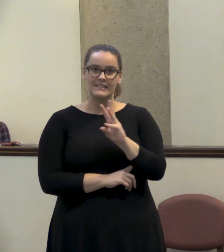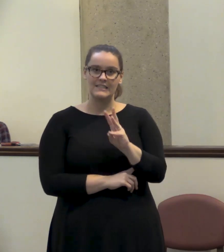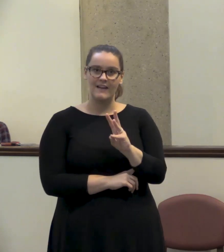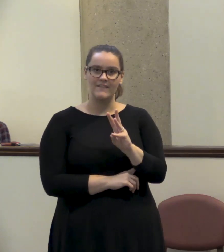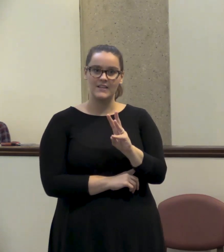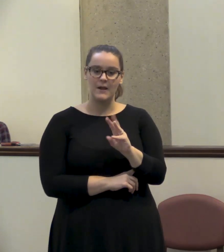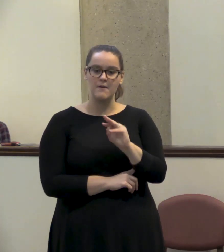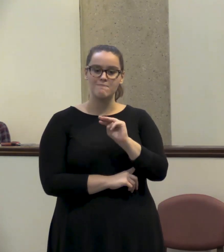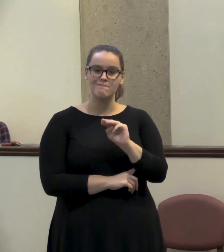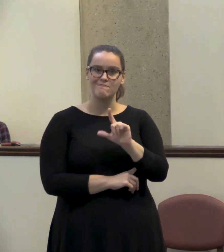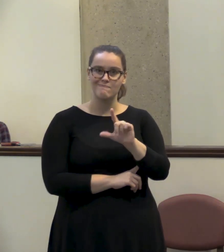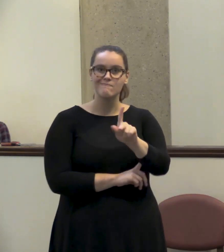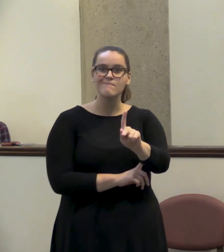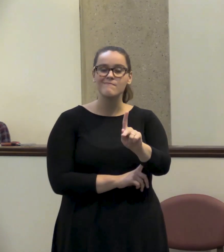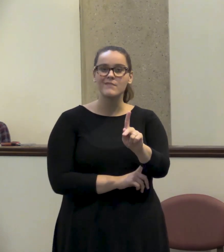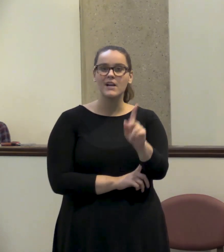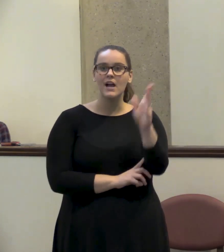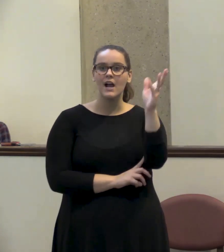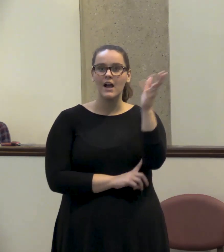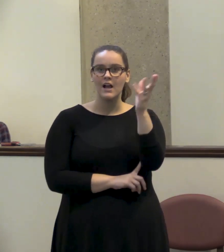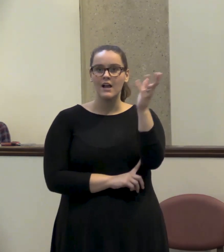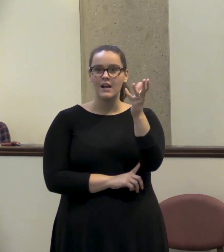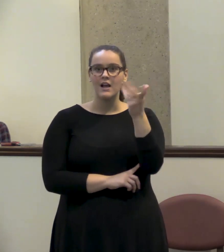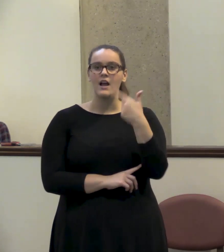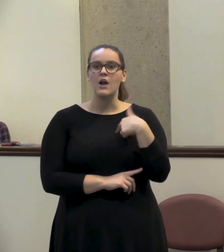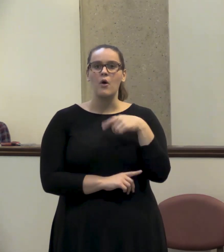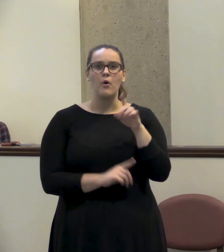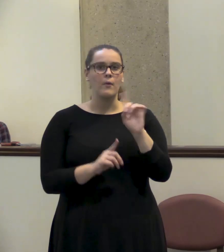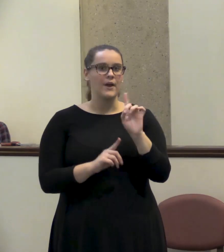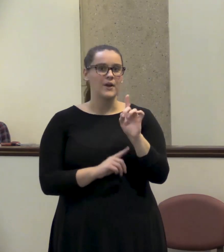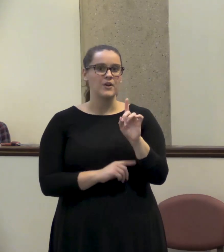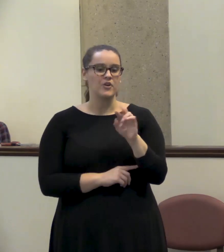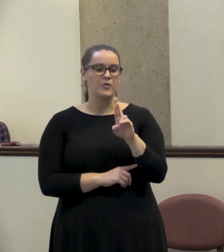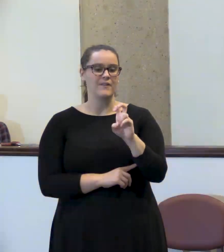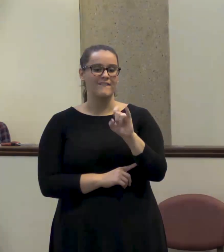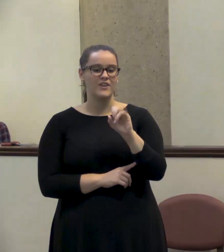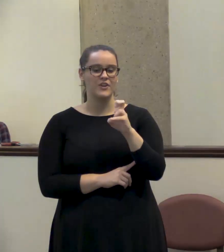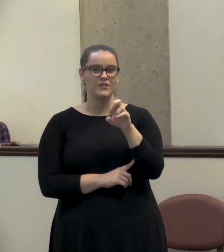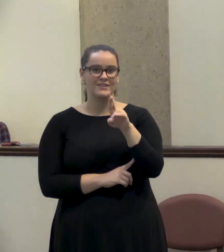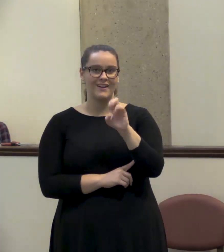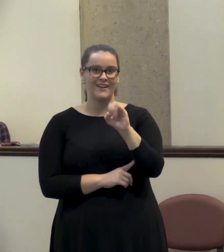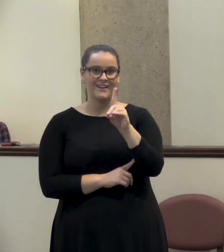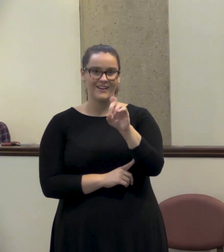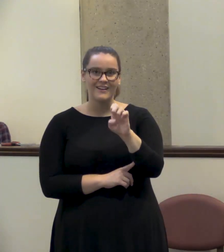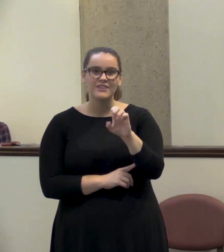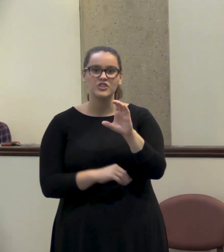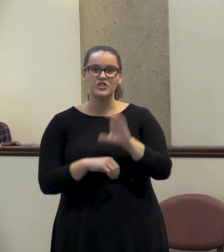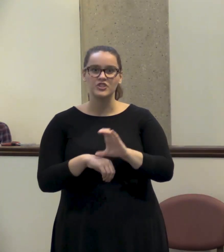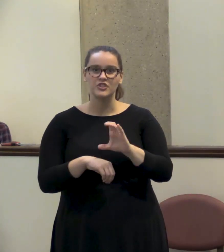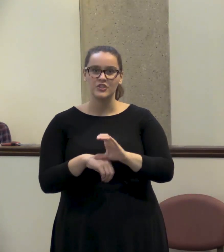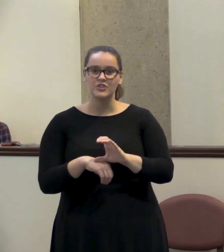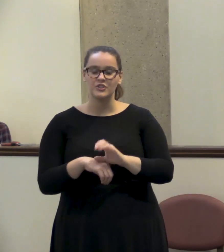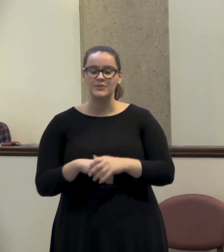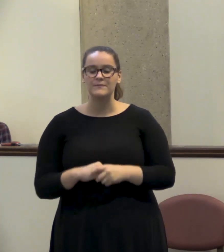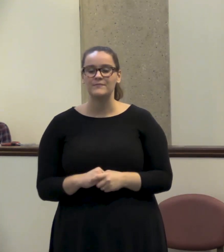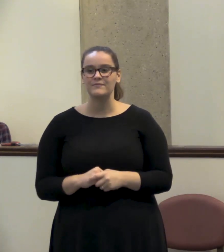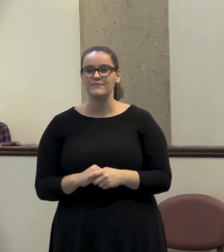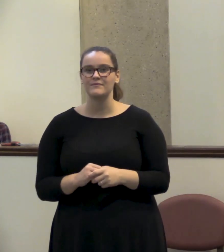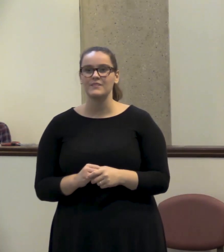King spoke at Riverside Church in New York City, where he denounced the Vietnam